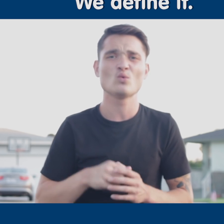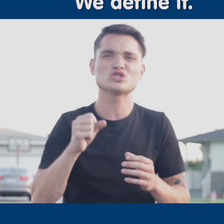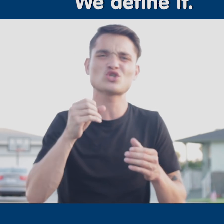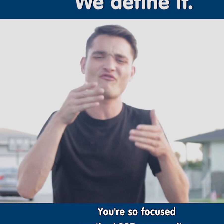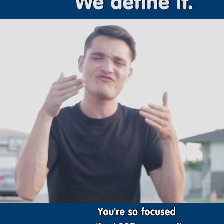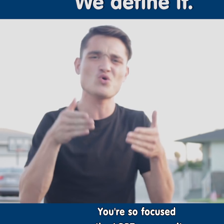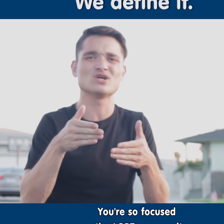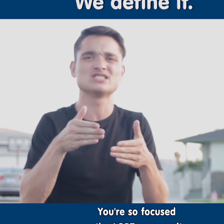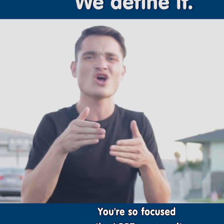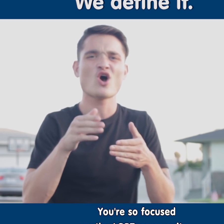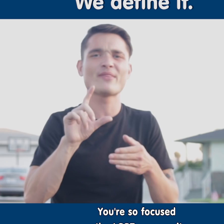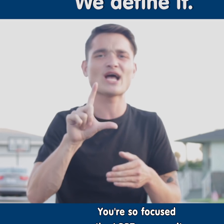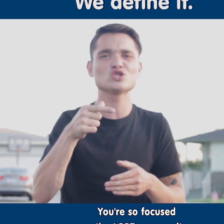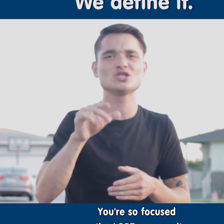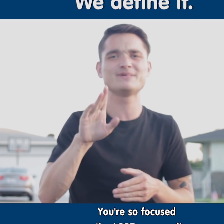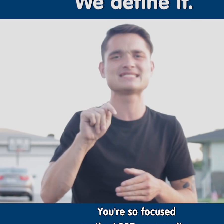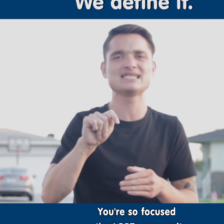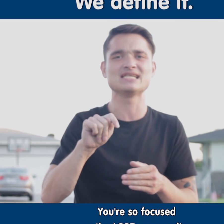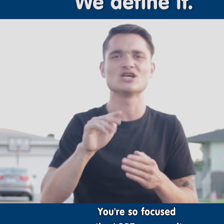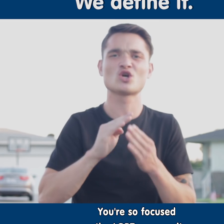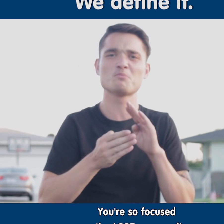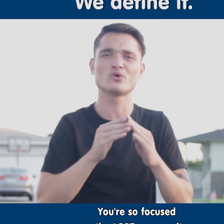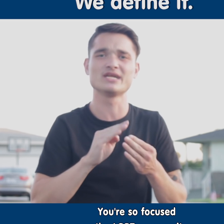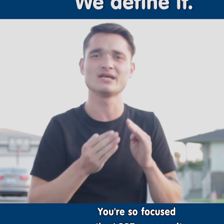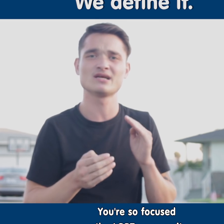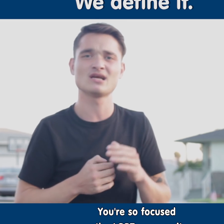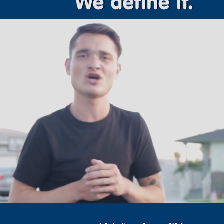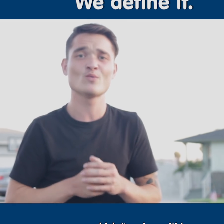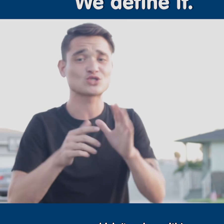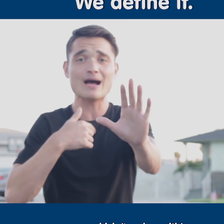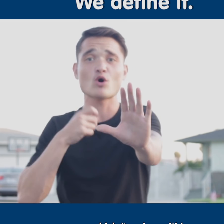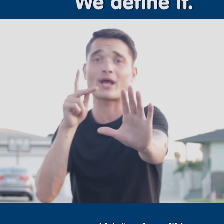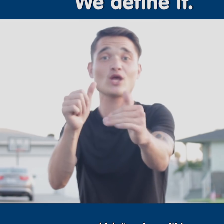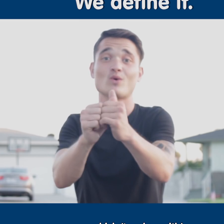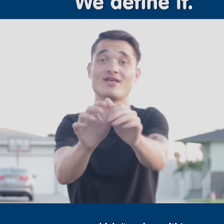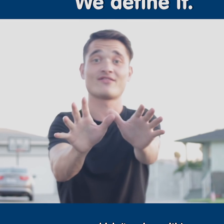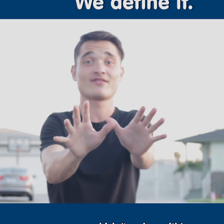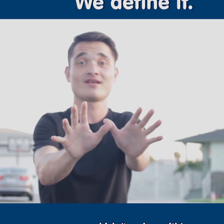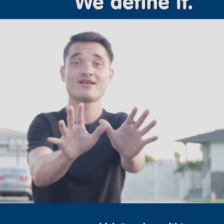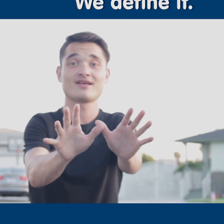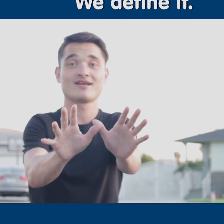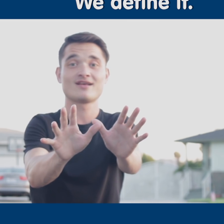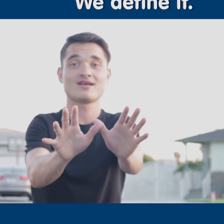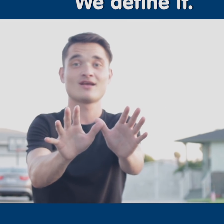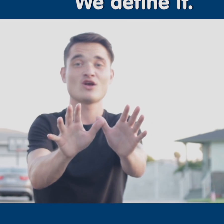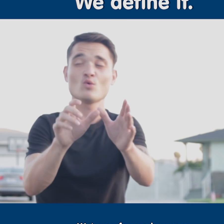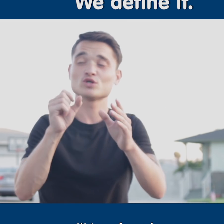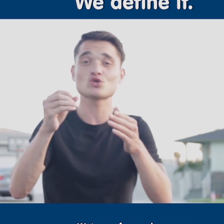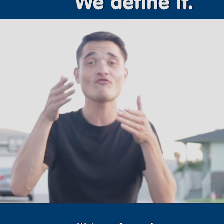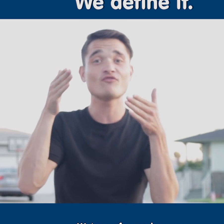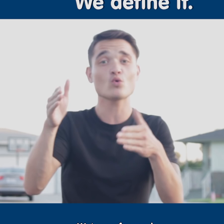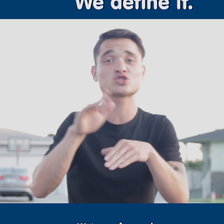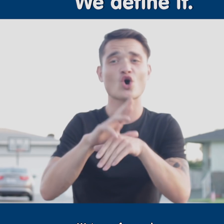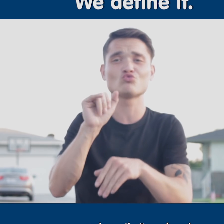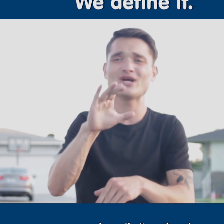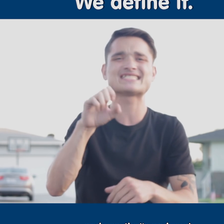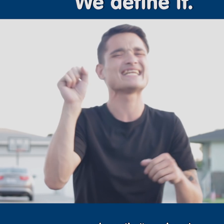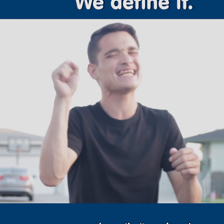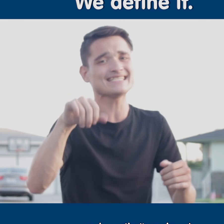You're so focused on the LGBT community, which I'm okay with. You're so focused on race, and yes, that's an